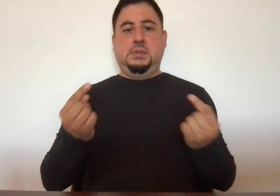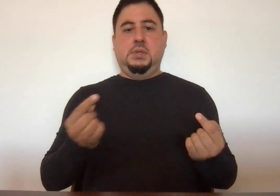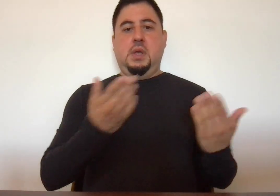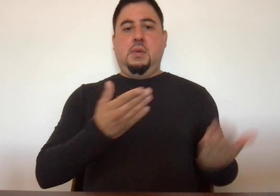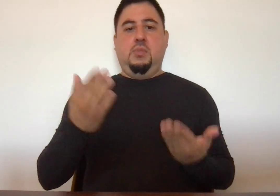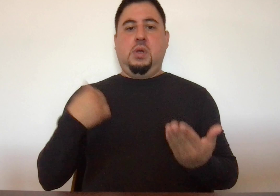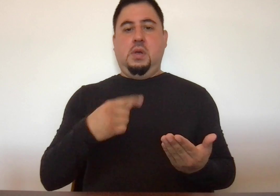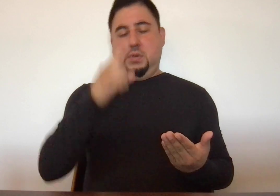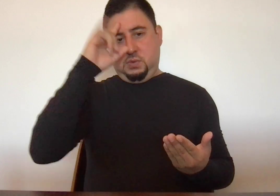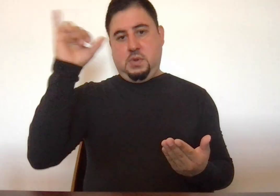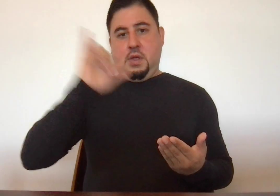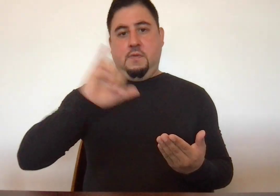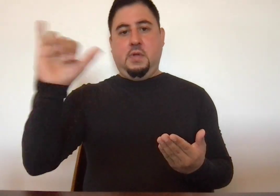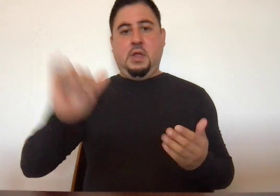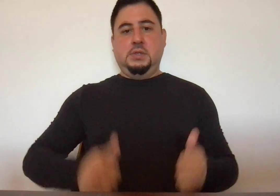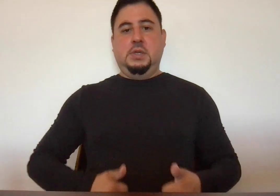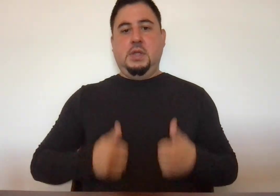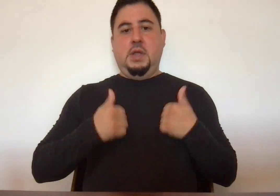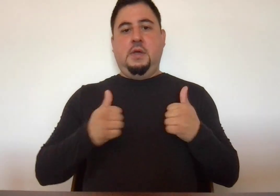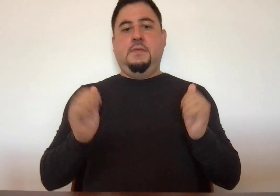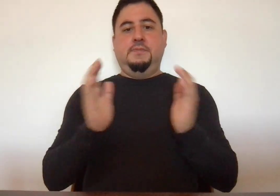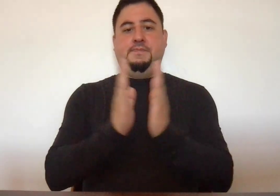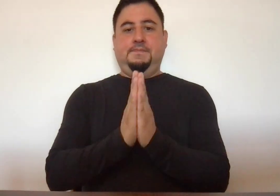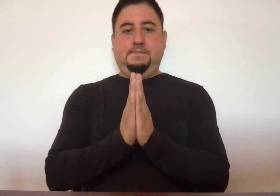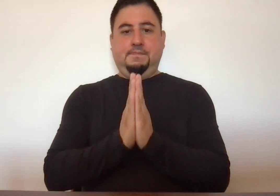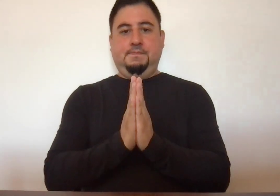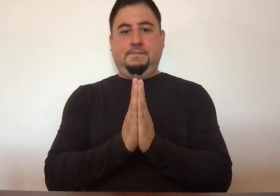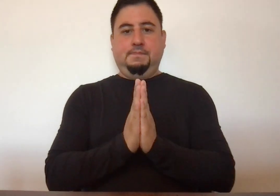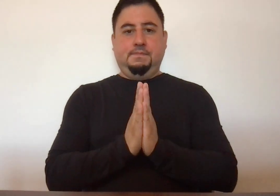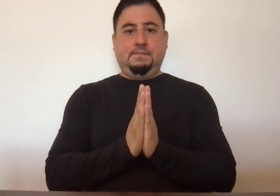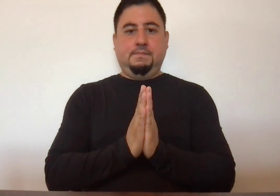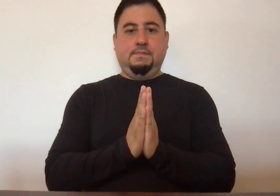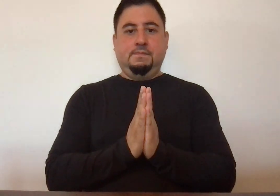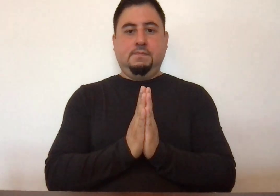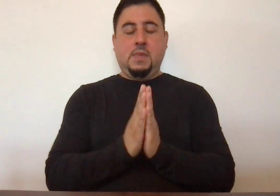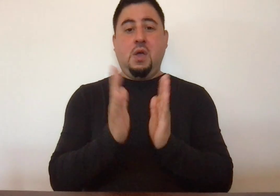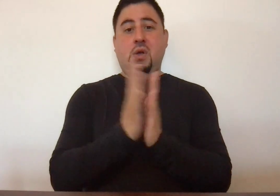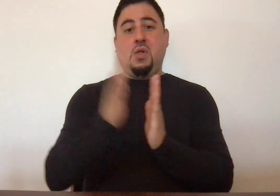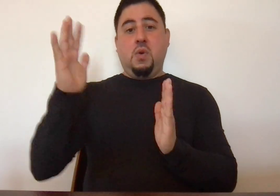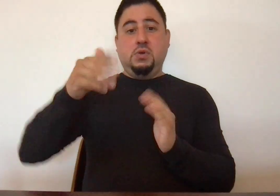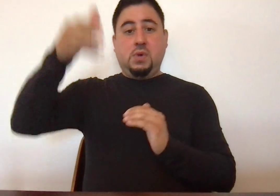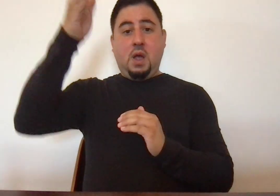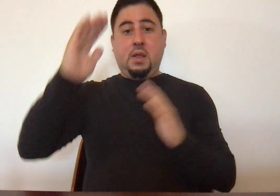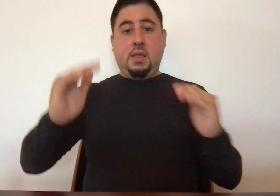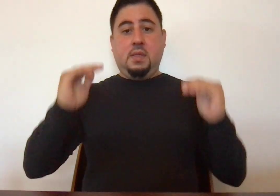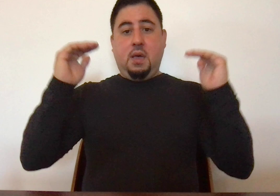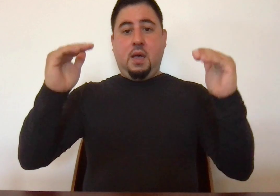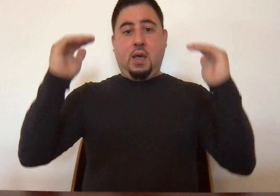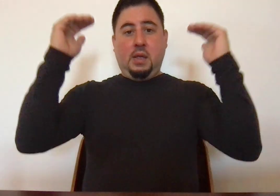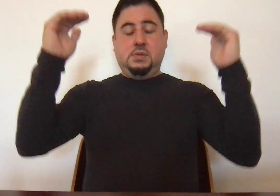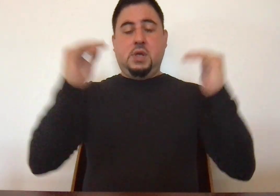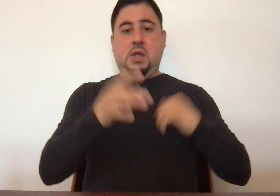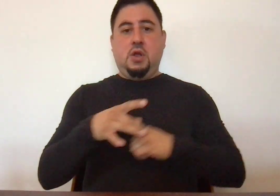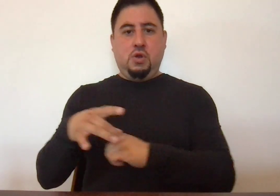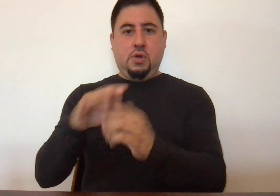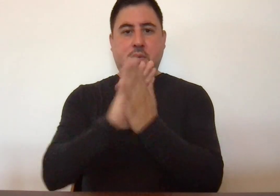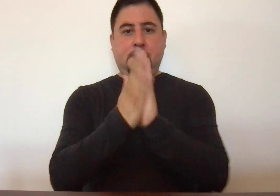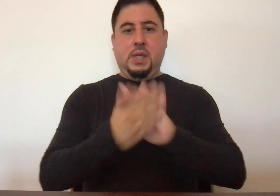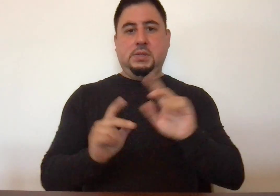and bring us to everlasting life. Amen. Glory to God in the highest, and on earth peace